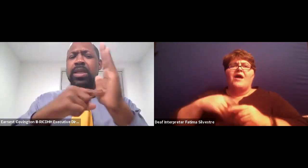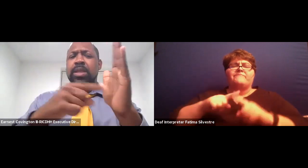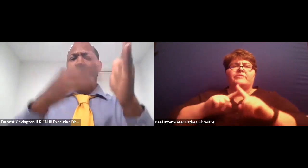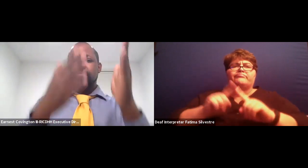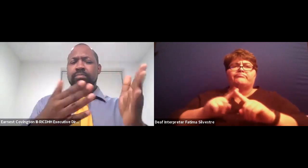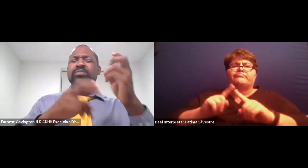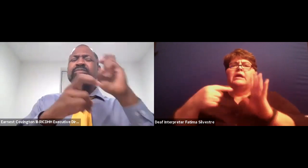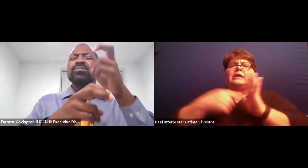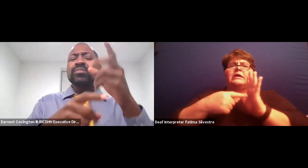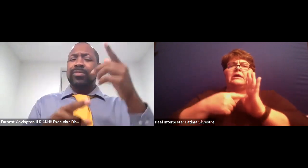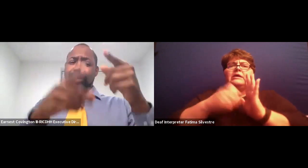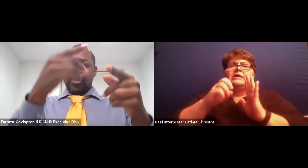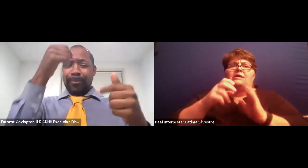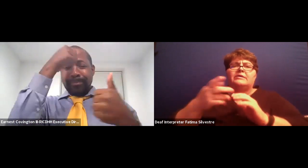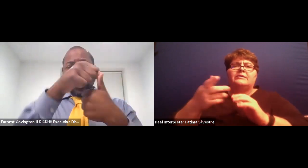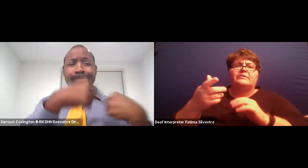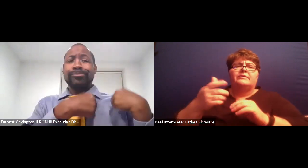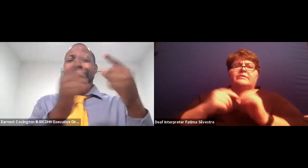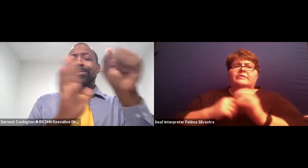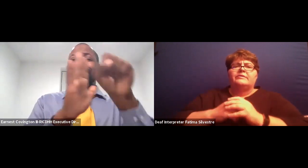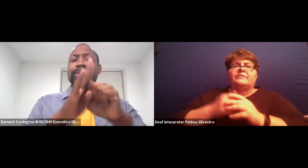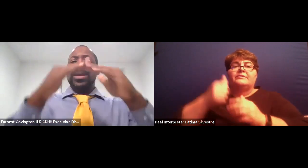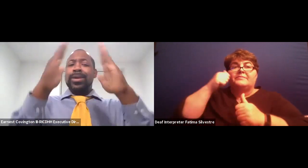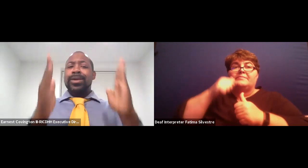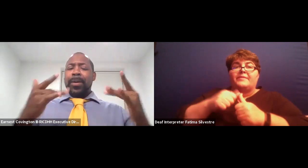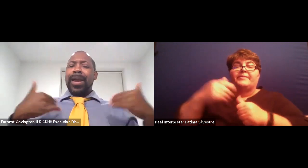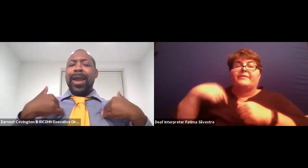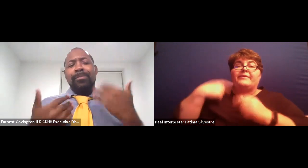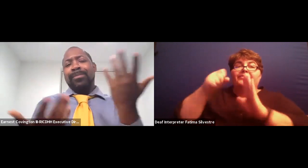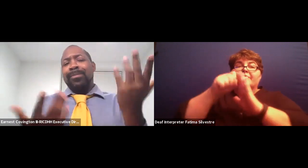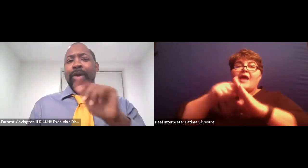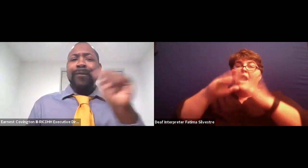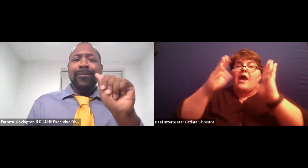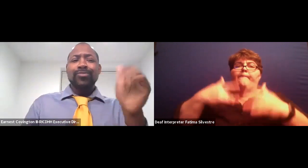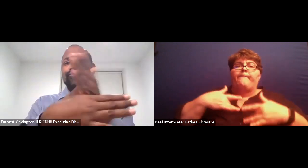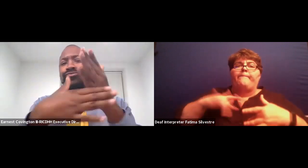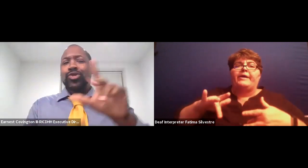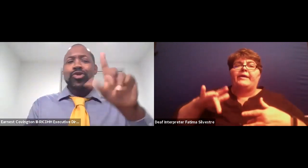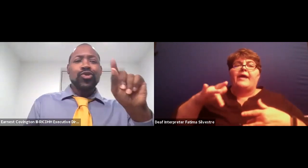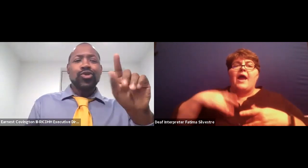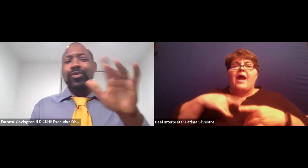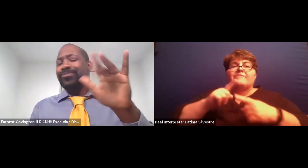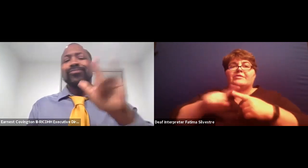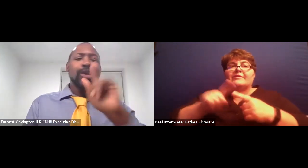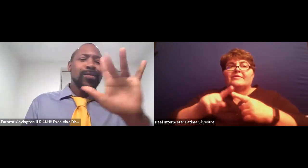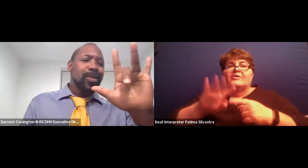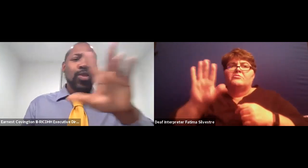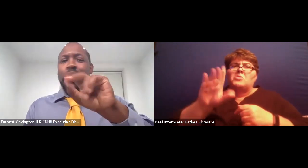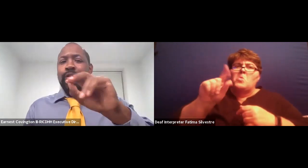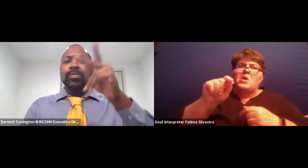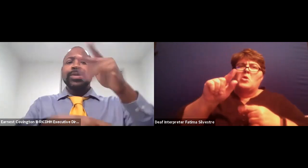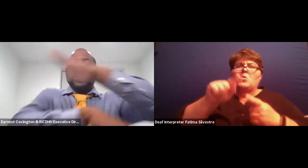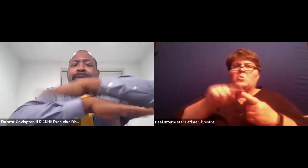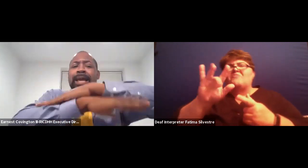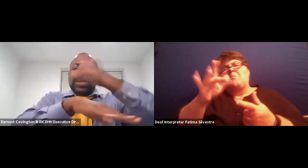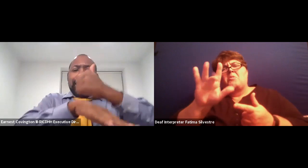we have a number of exhibitors who've come. As you know, when we used to do this at the State House, we'd have,